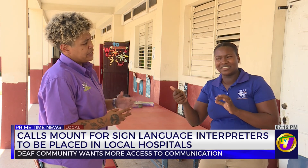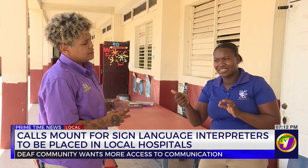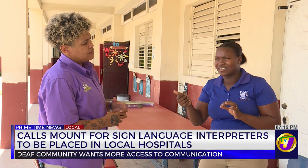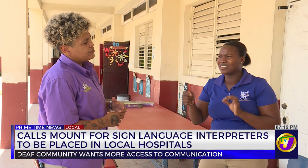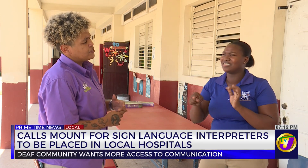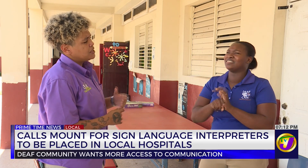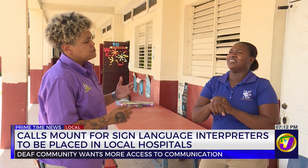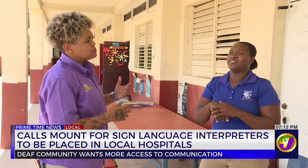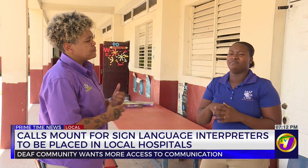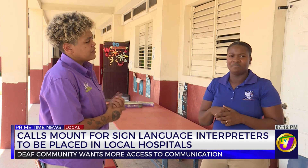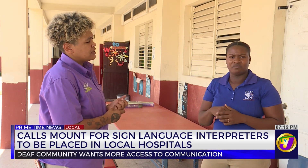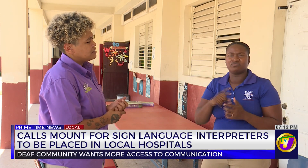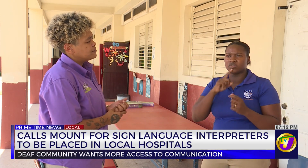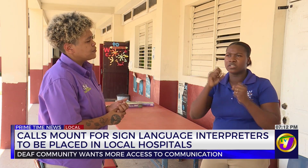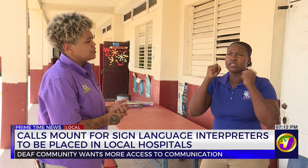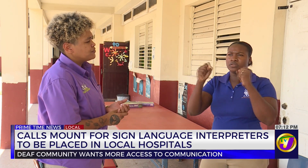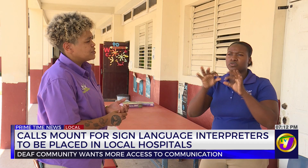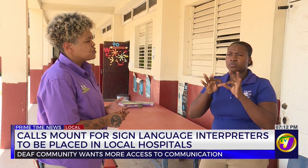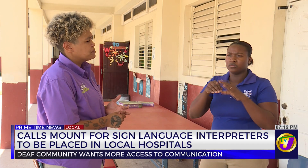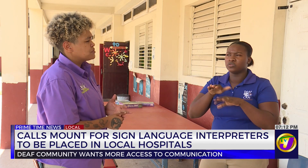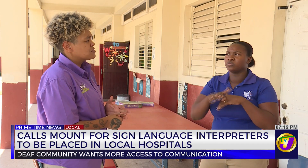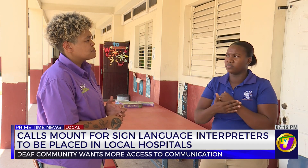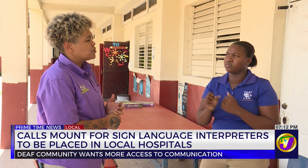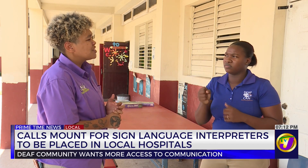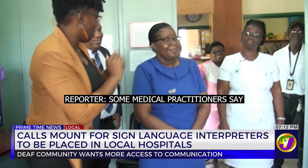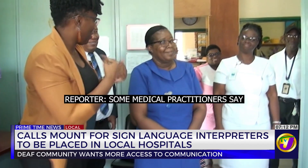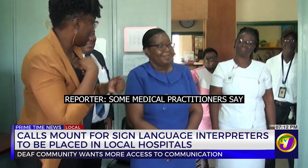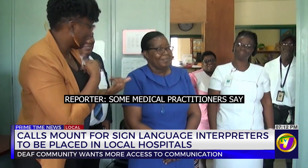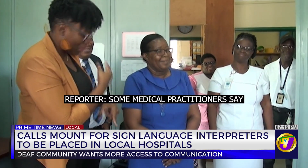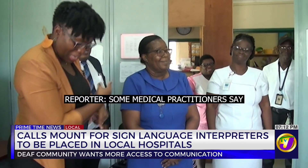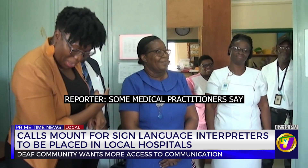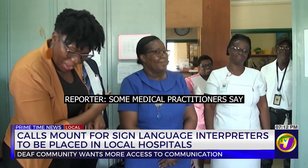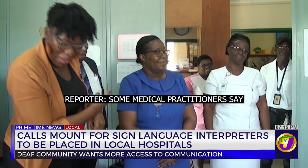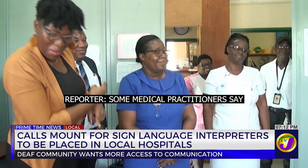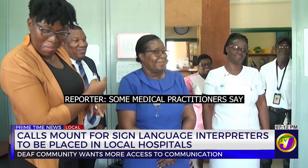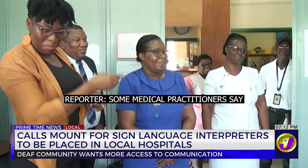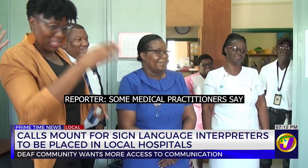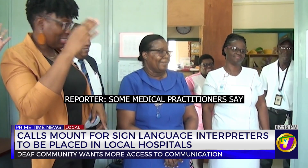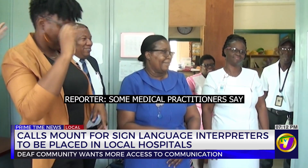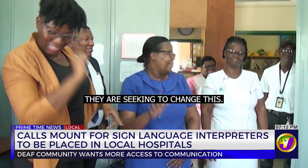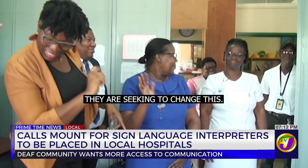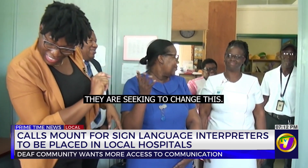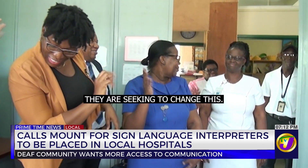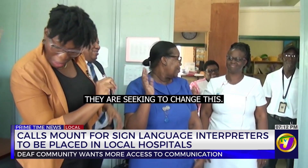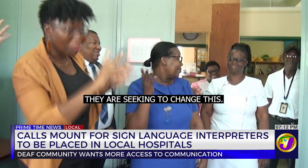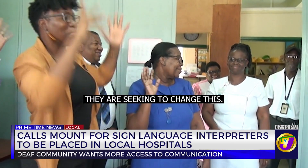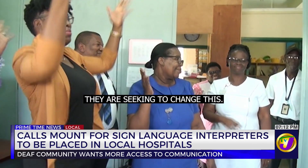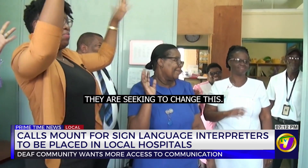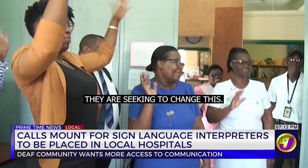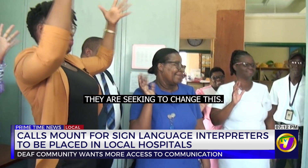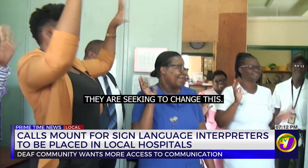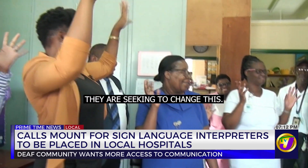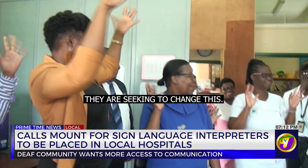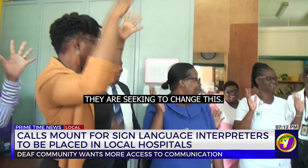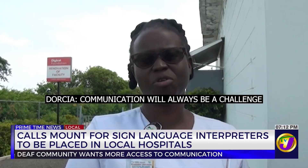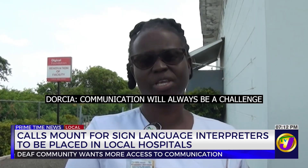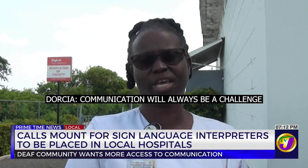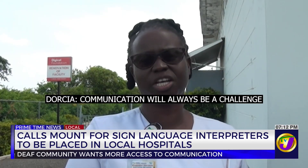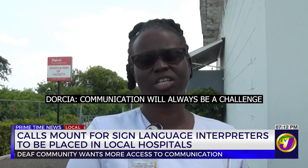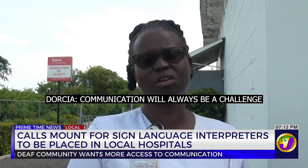going for them to provide the funding for interpreters. Some medical practitioners say they are seeking to change this. Communication